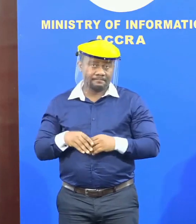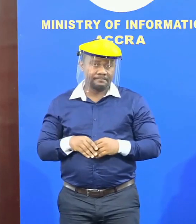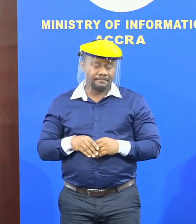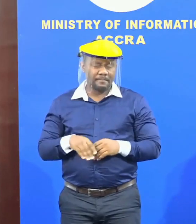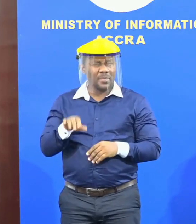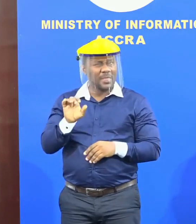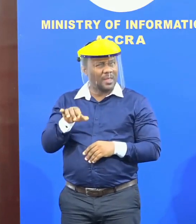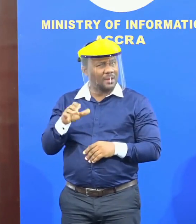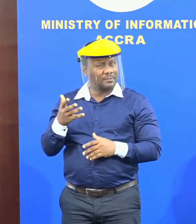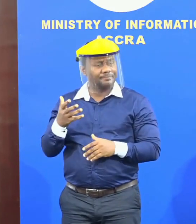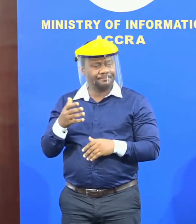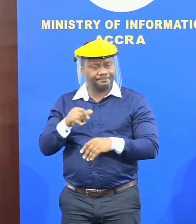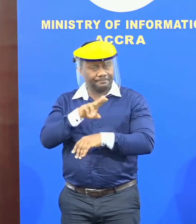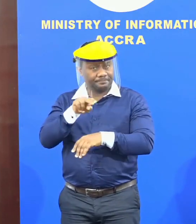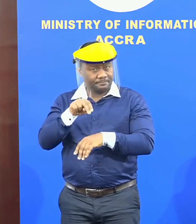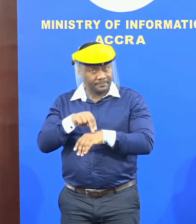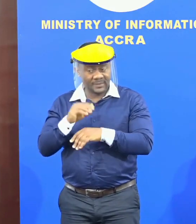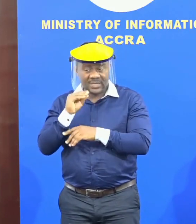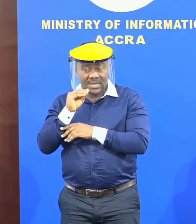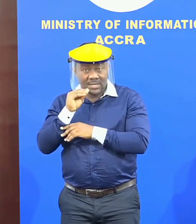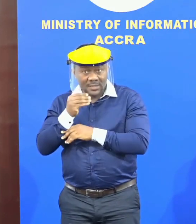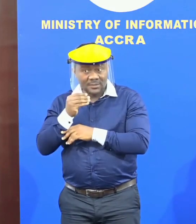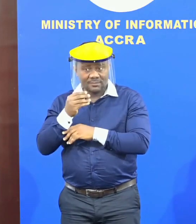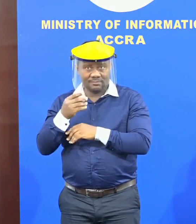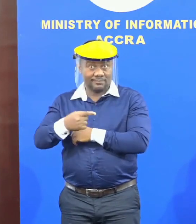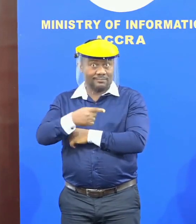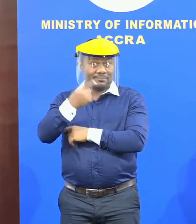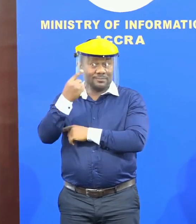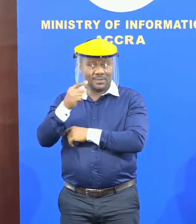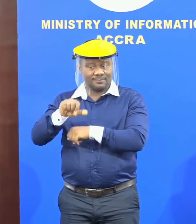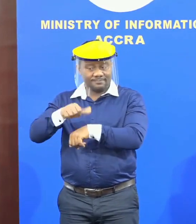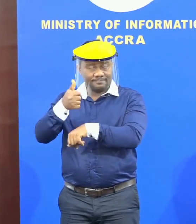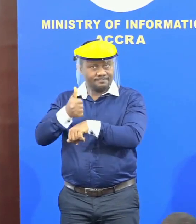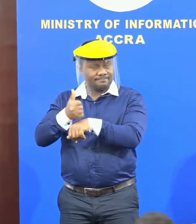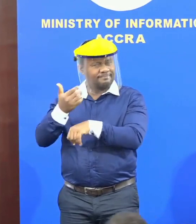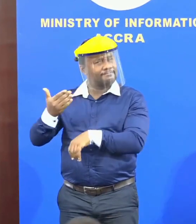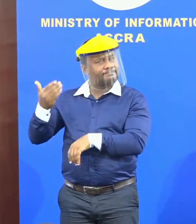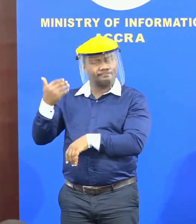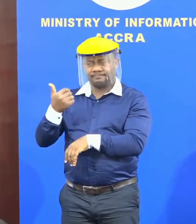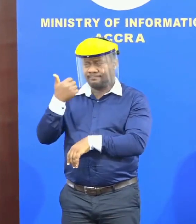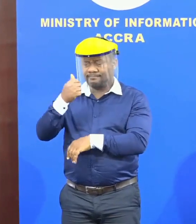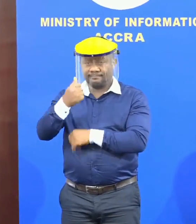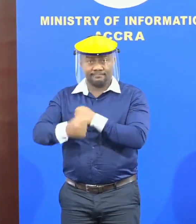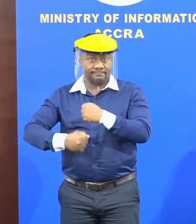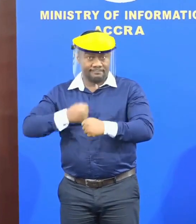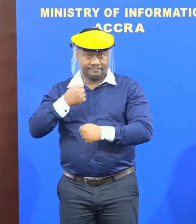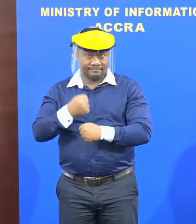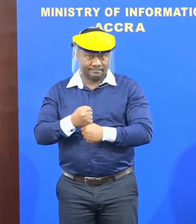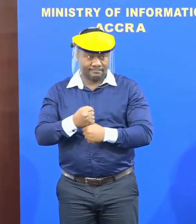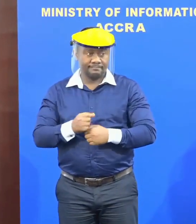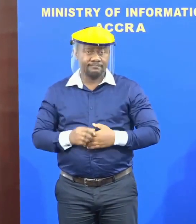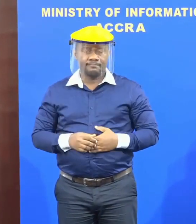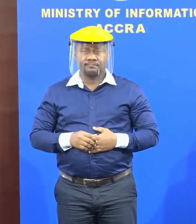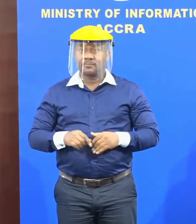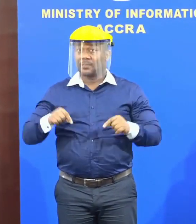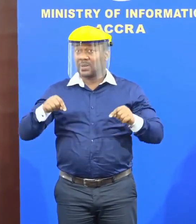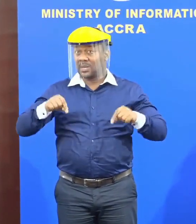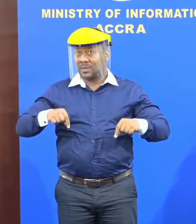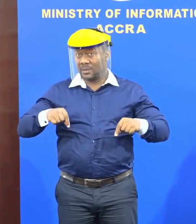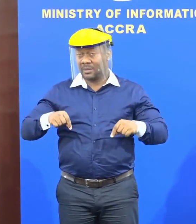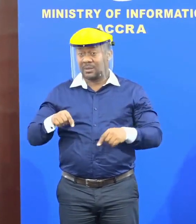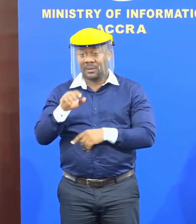Day that was established over a decade ago. This morning, Mr. Fifi Boafo, who is